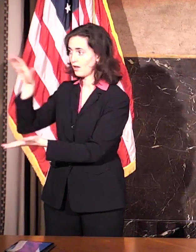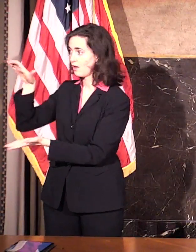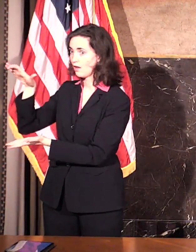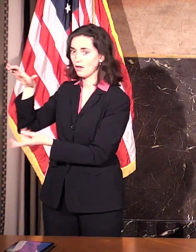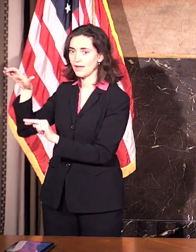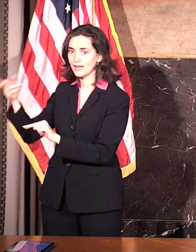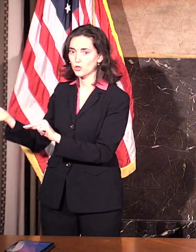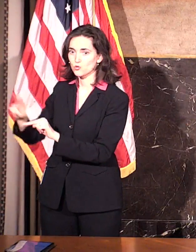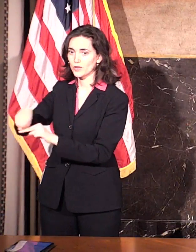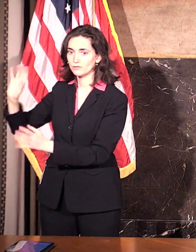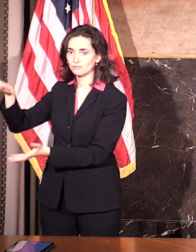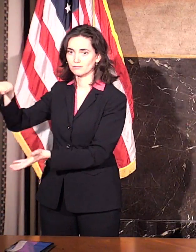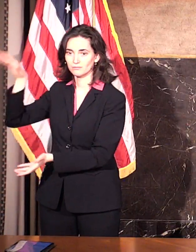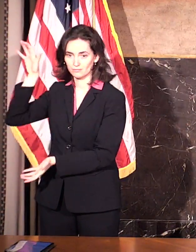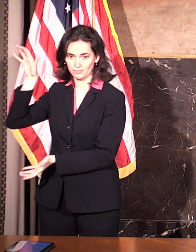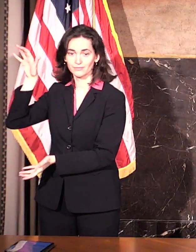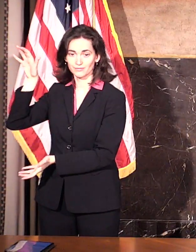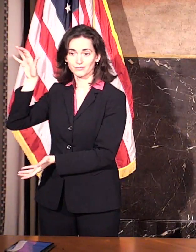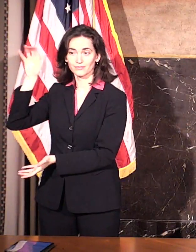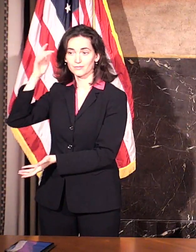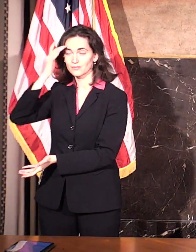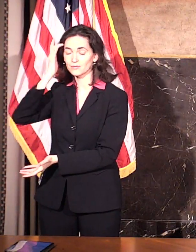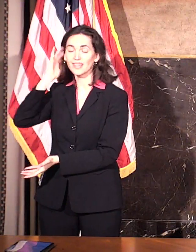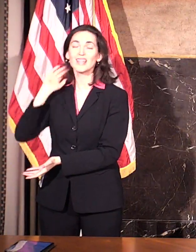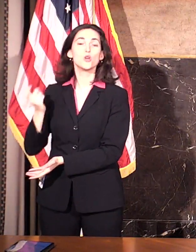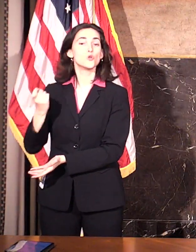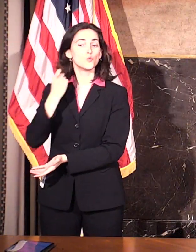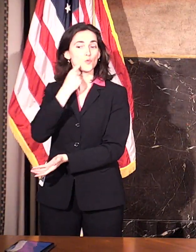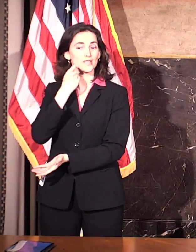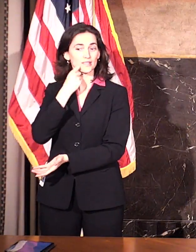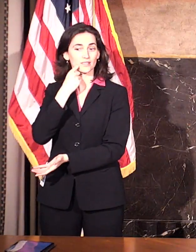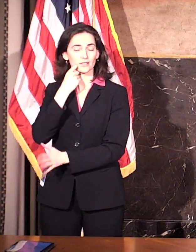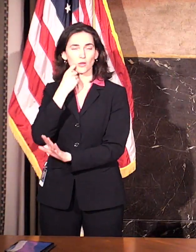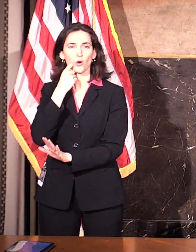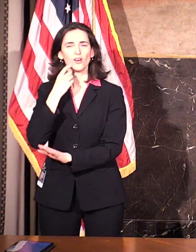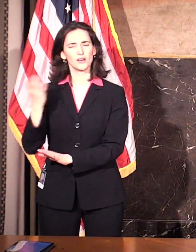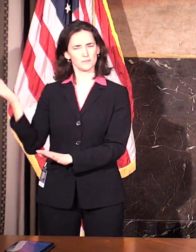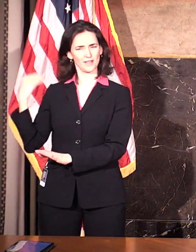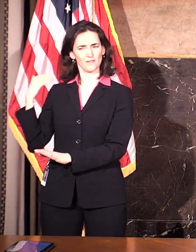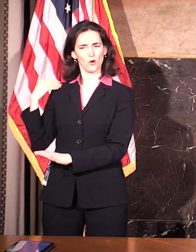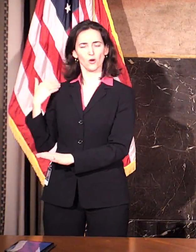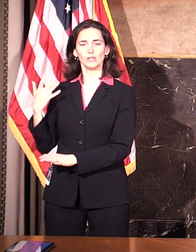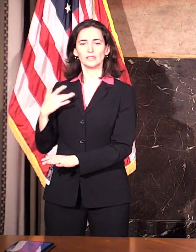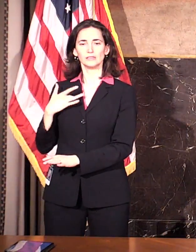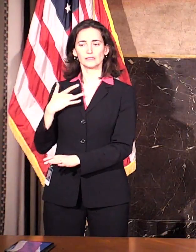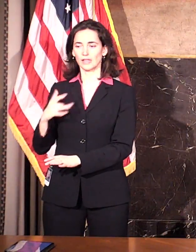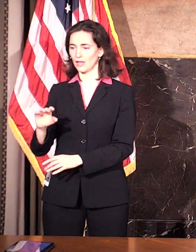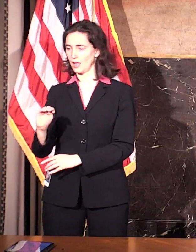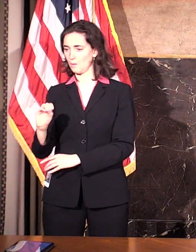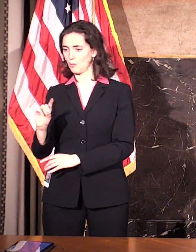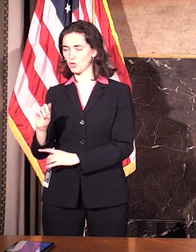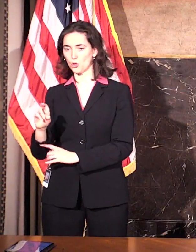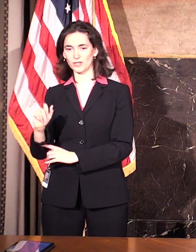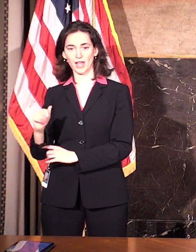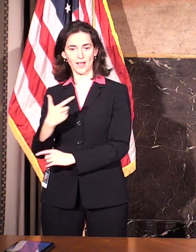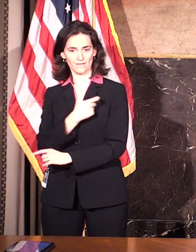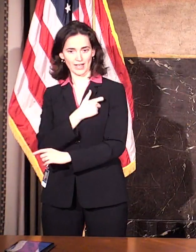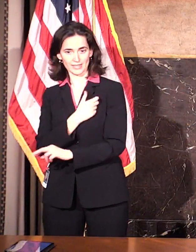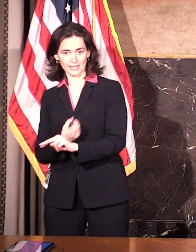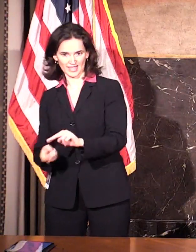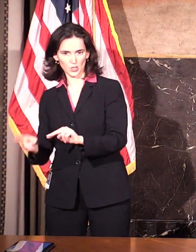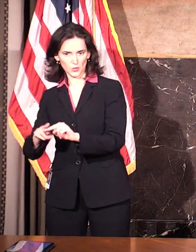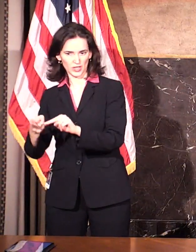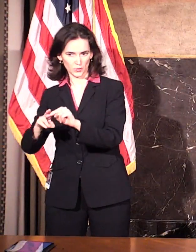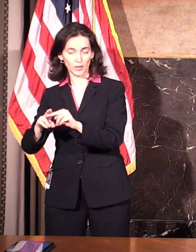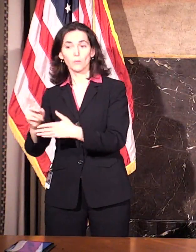Louisiana. And this most recent increase, the previous increases have been primarily on the Moderna side. This next increase